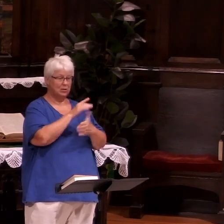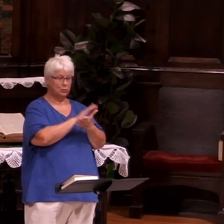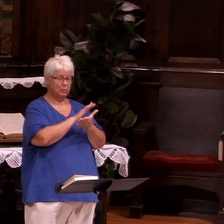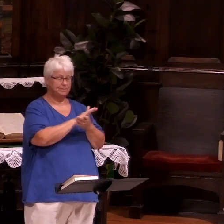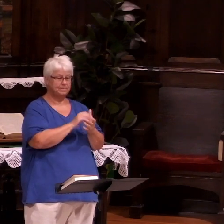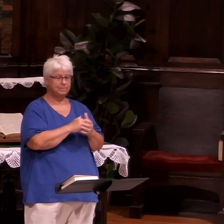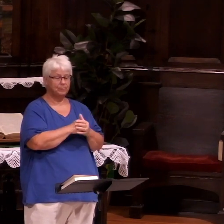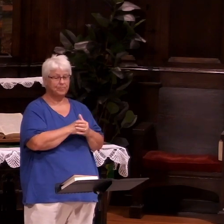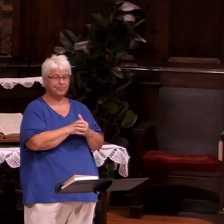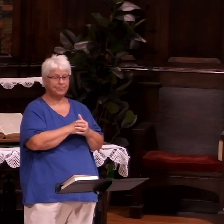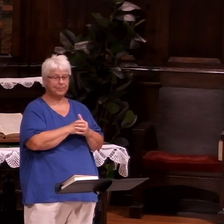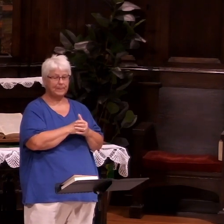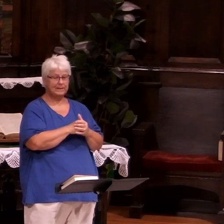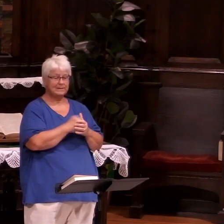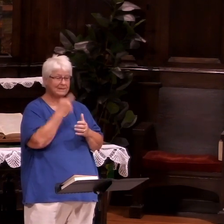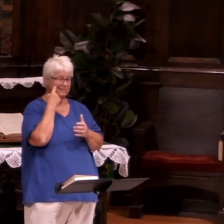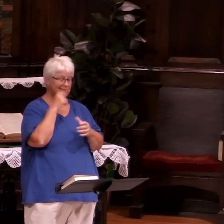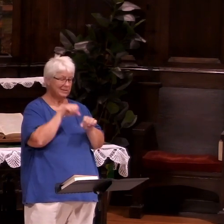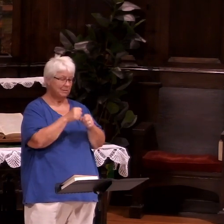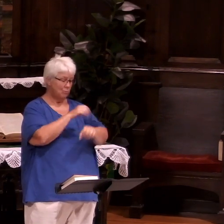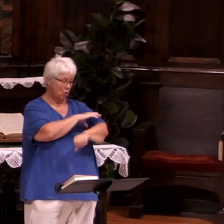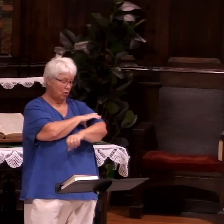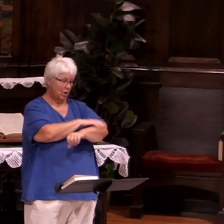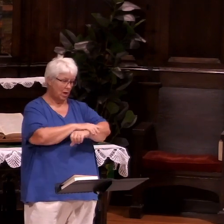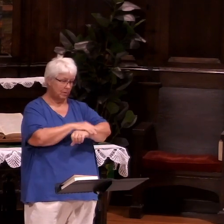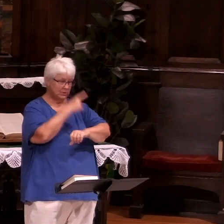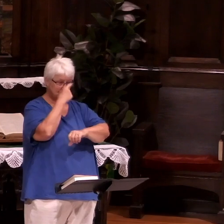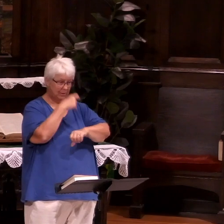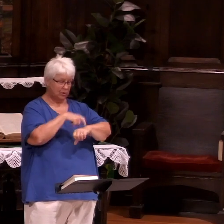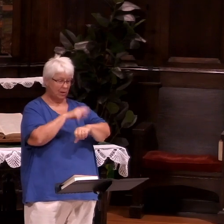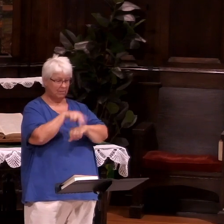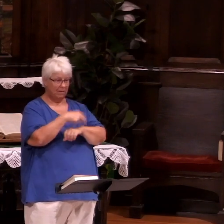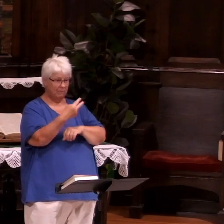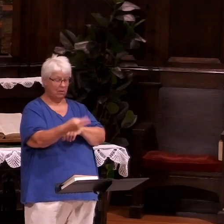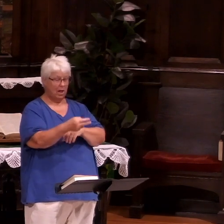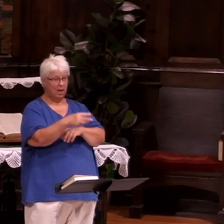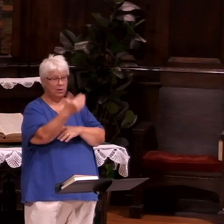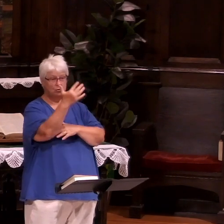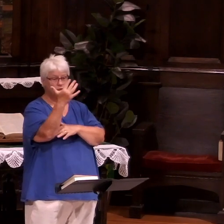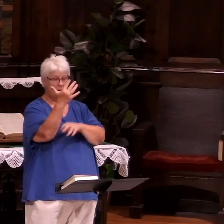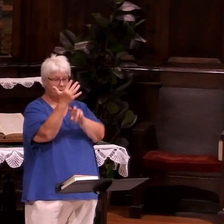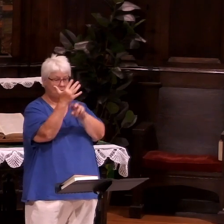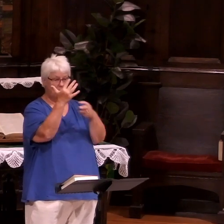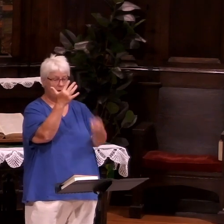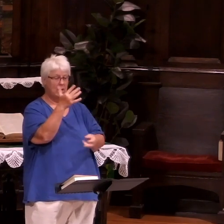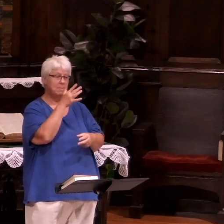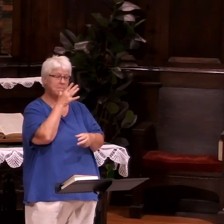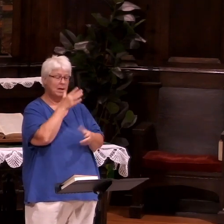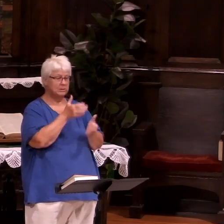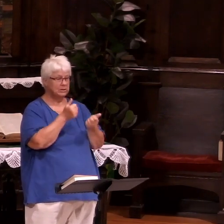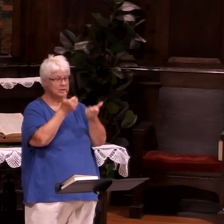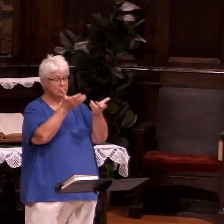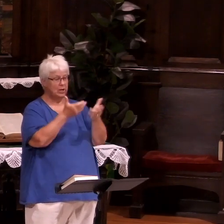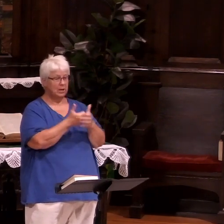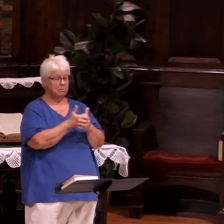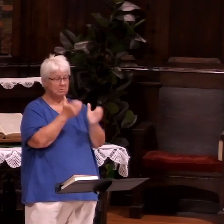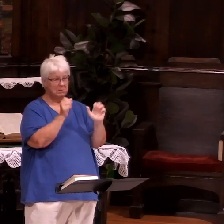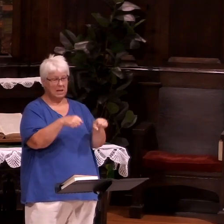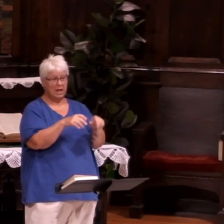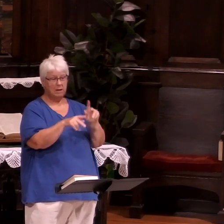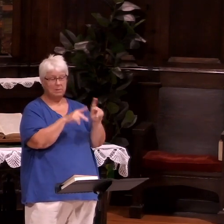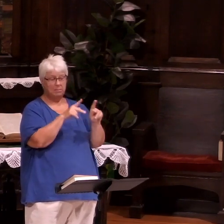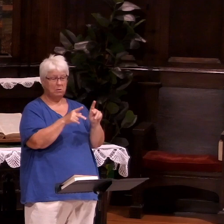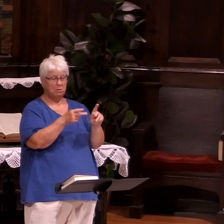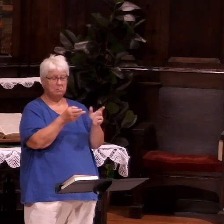school. He recently broke his arm over the summer after falling out of a tree, and his mom suggests that maybe he can get some of